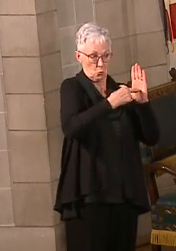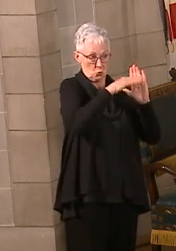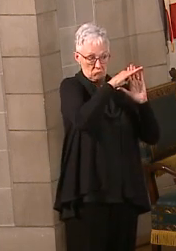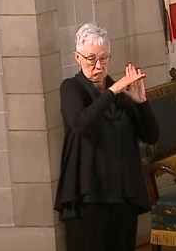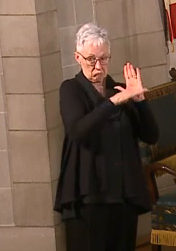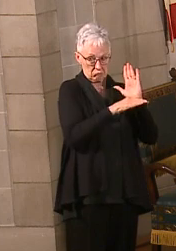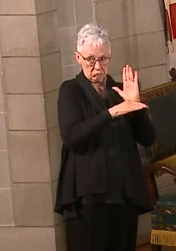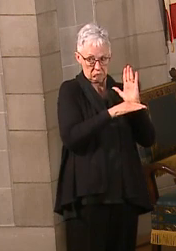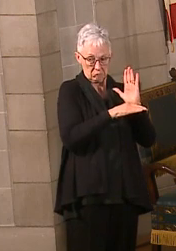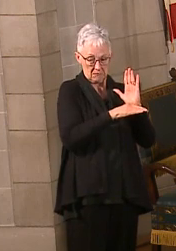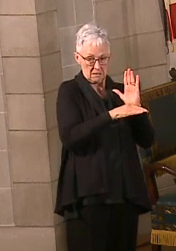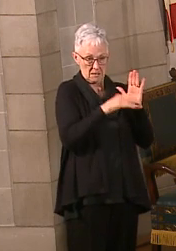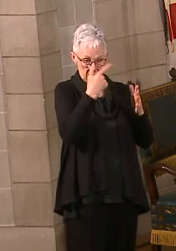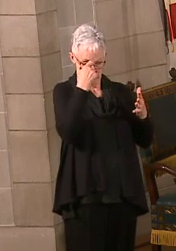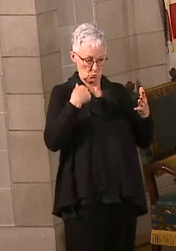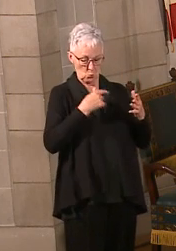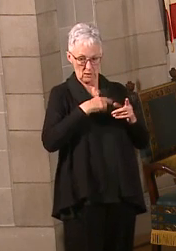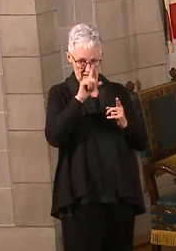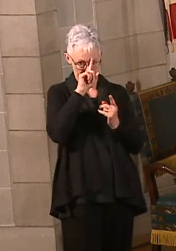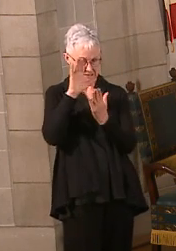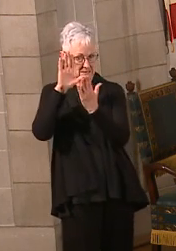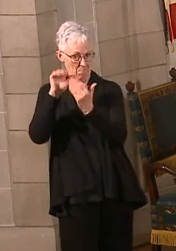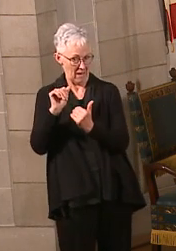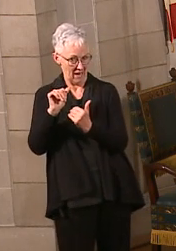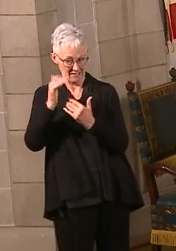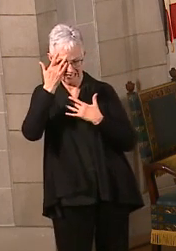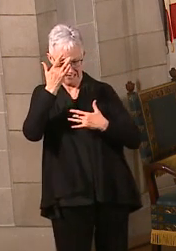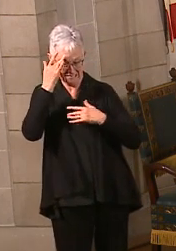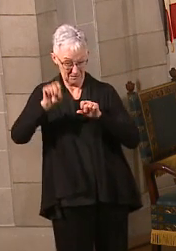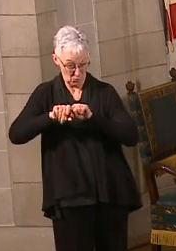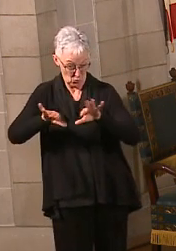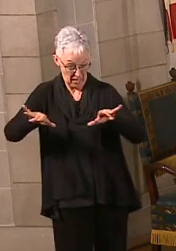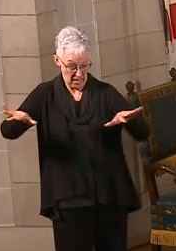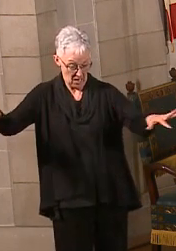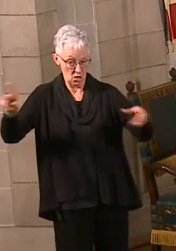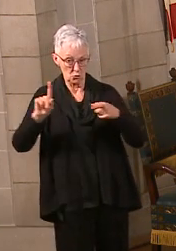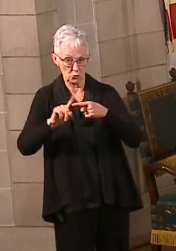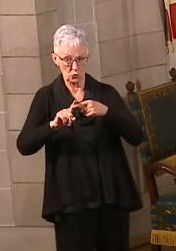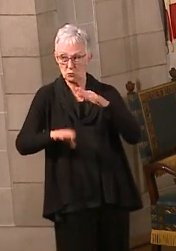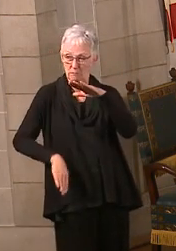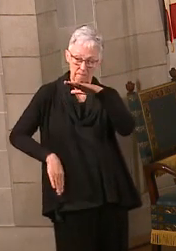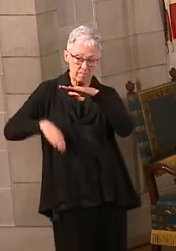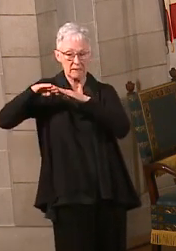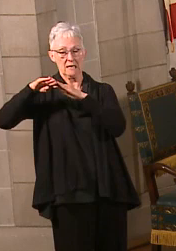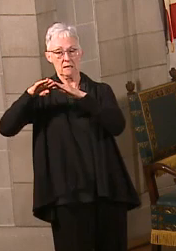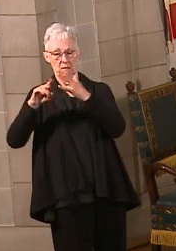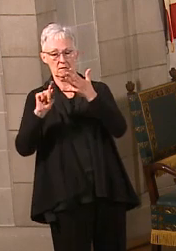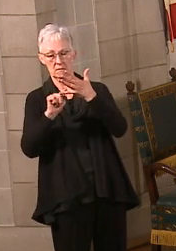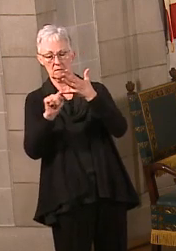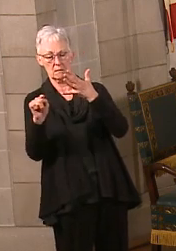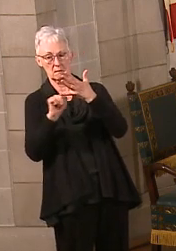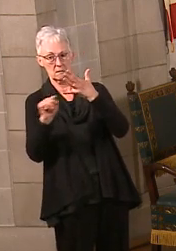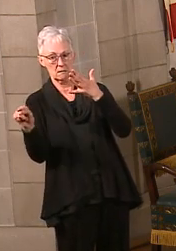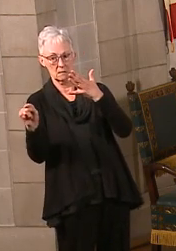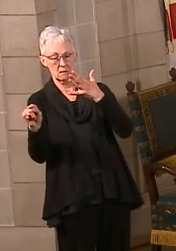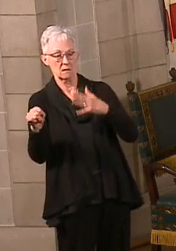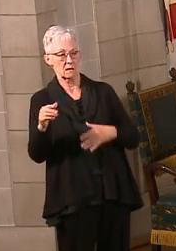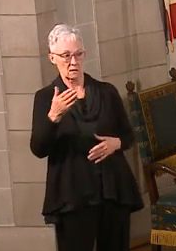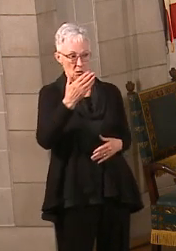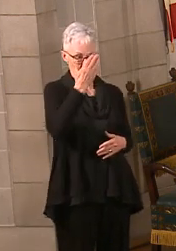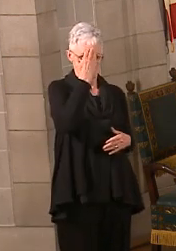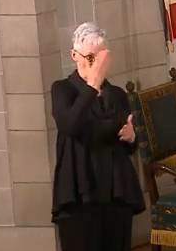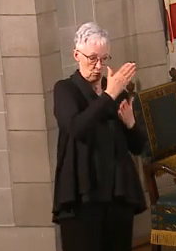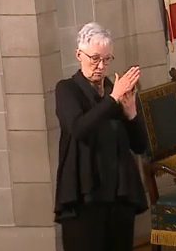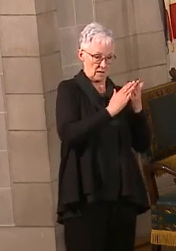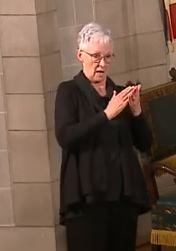as we get toward the end of April, because we also have a directed health measure that is set to expire. The President's 10-person rules is set to expire April 30.